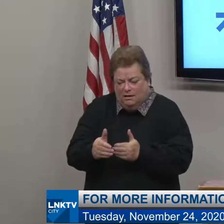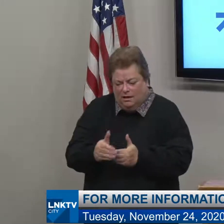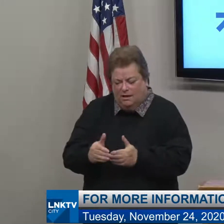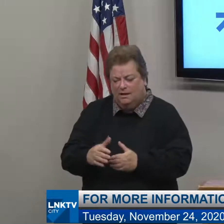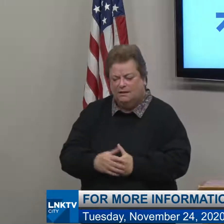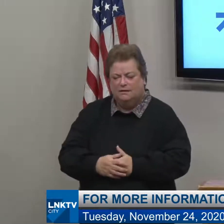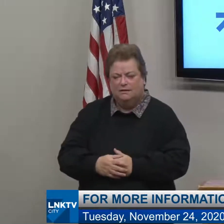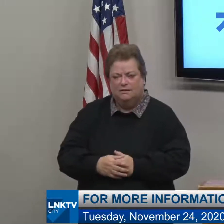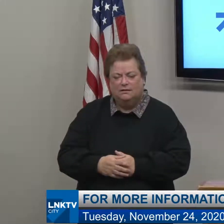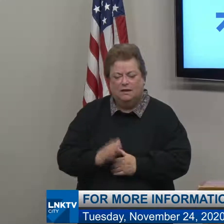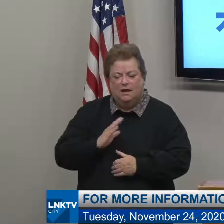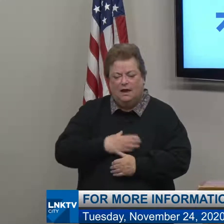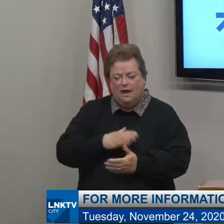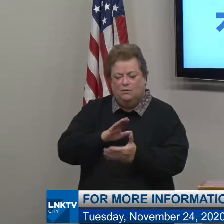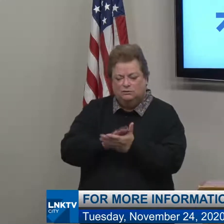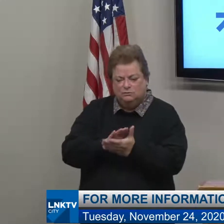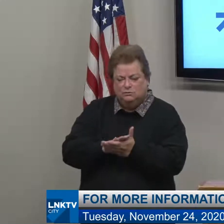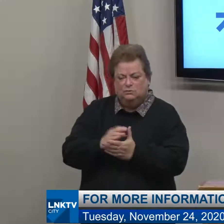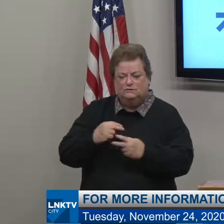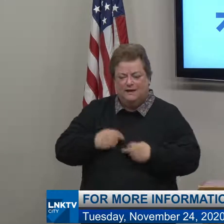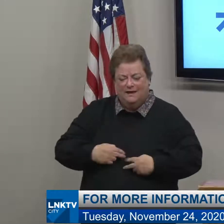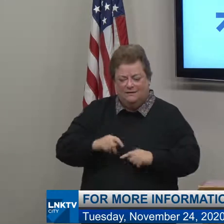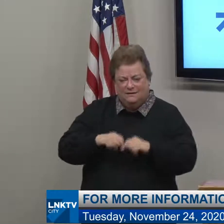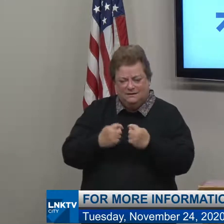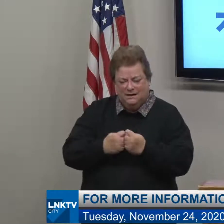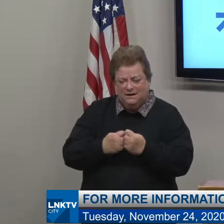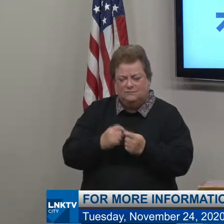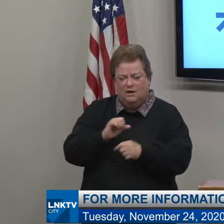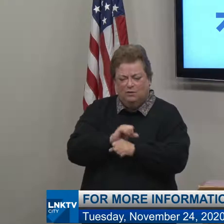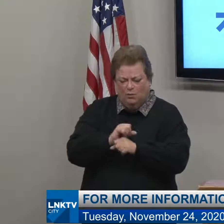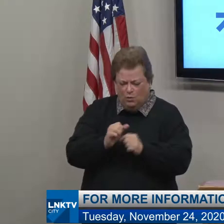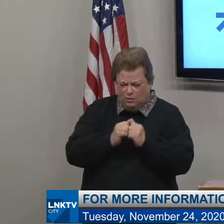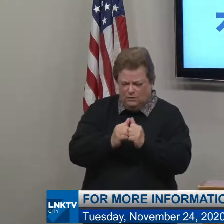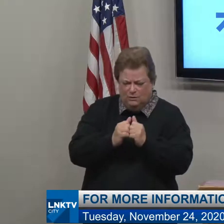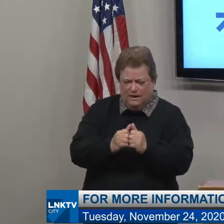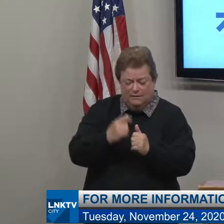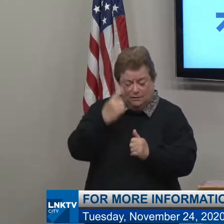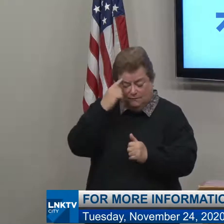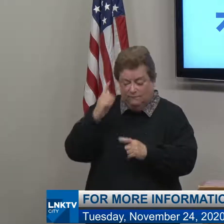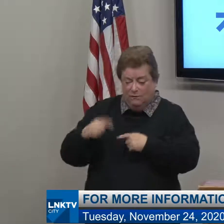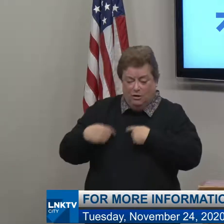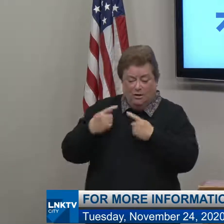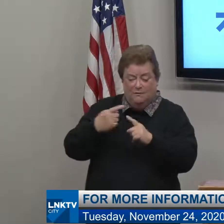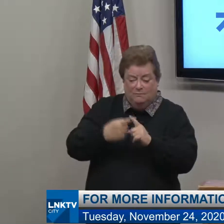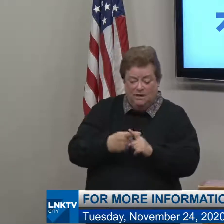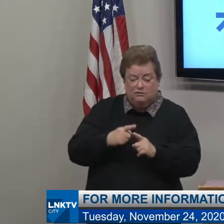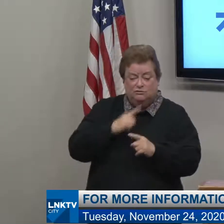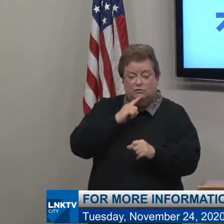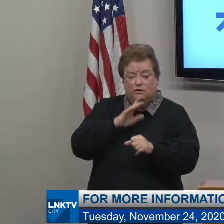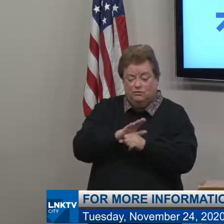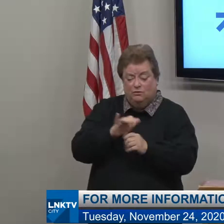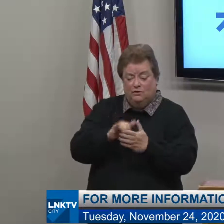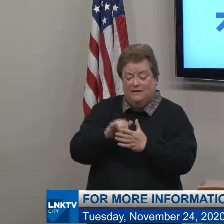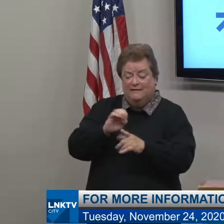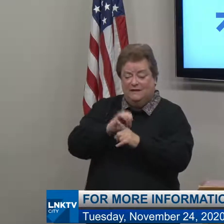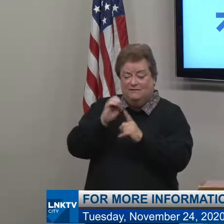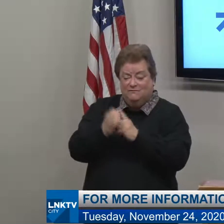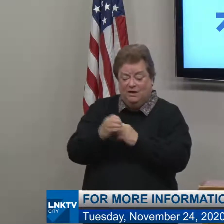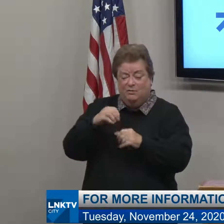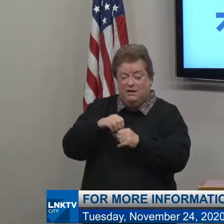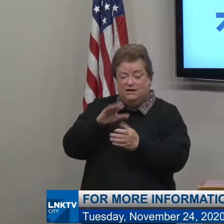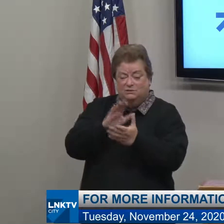ventilation. Our schools and our health team have worked side by side for months to ensure that the environment in schools